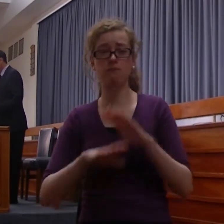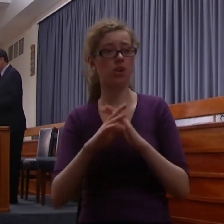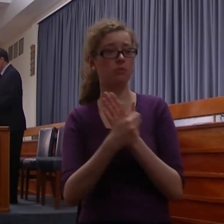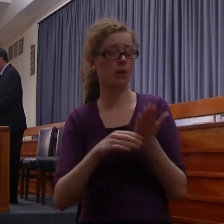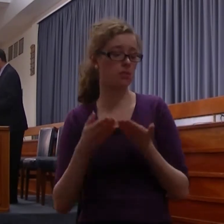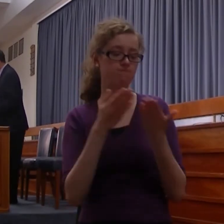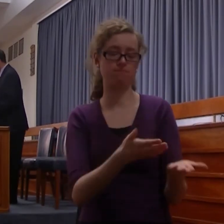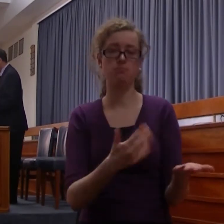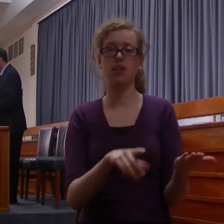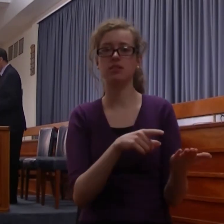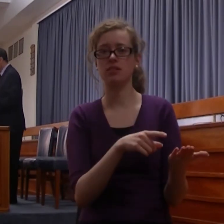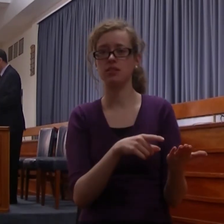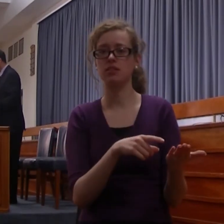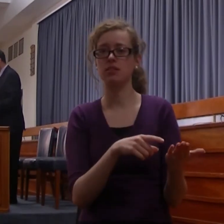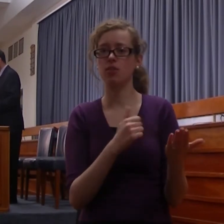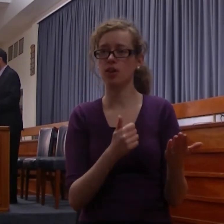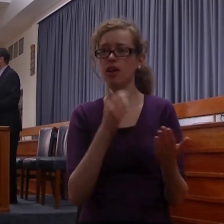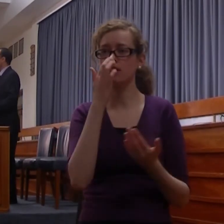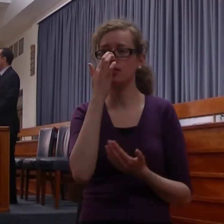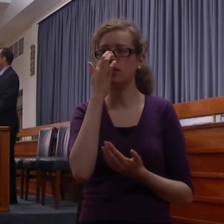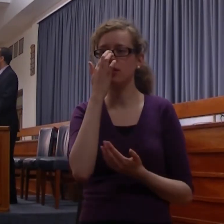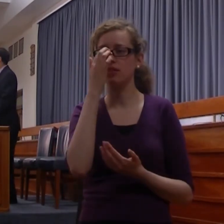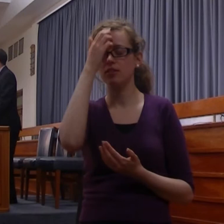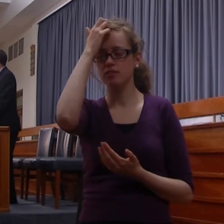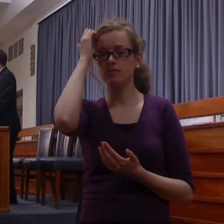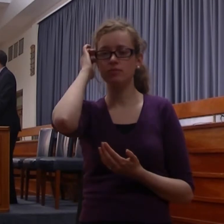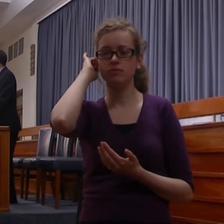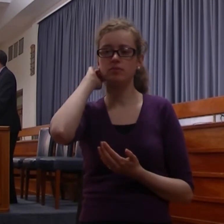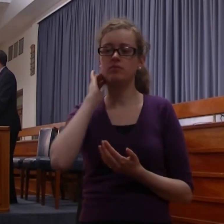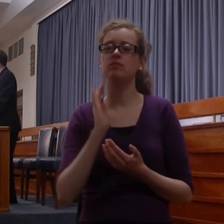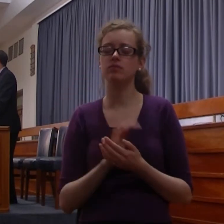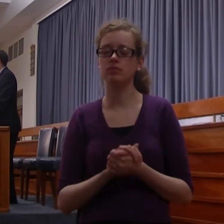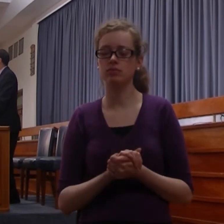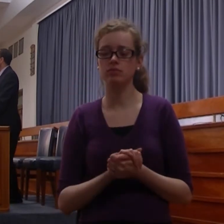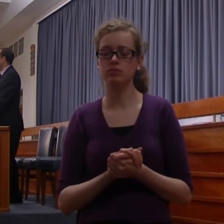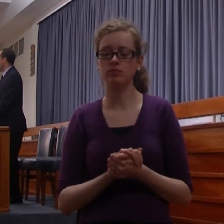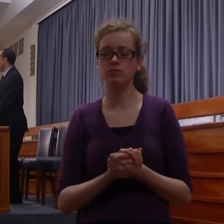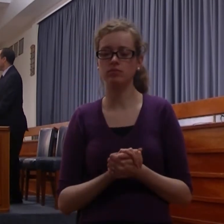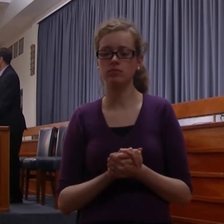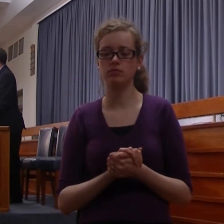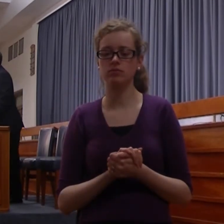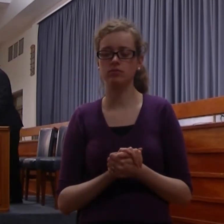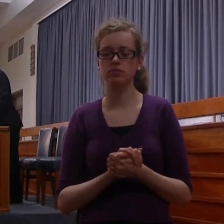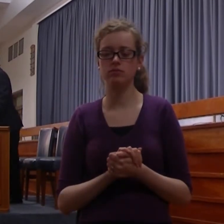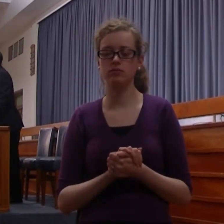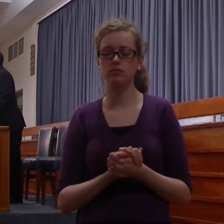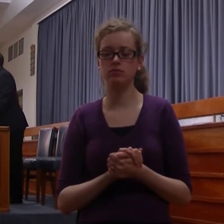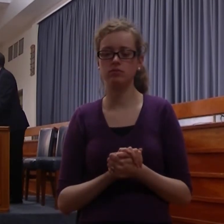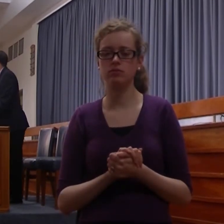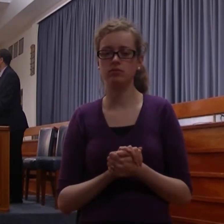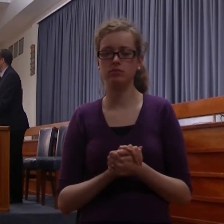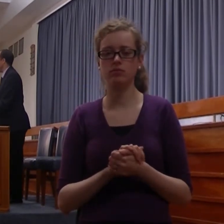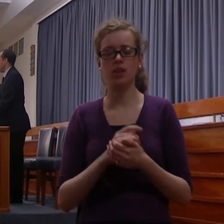all. Nothing was missing. They were given all the word of God. But it's good also to bear in